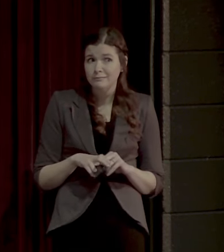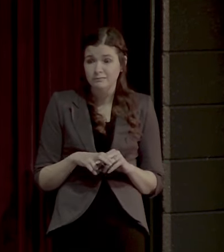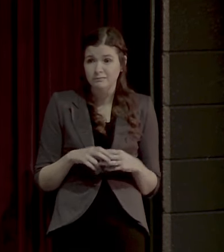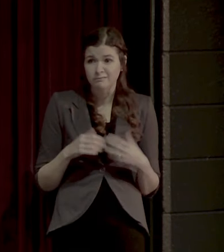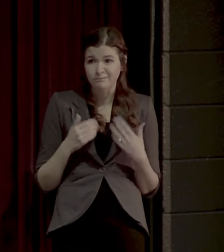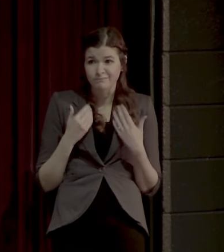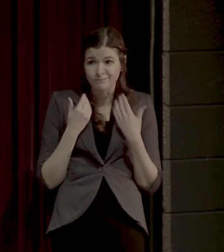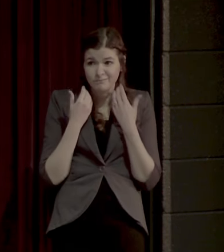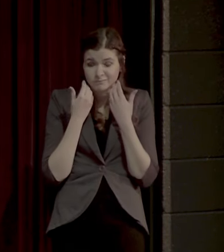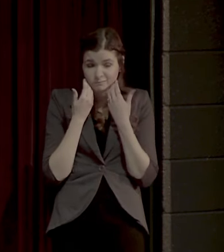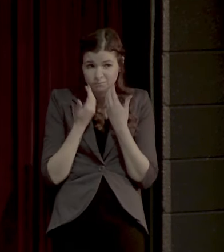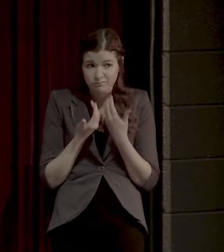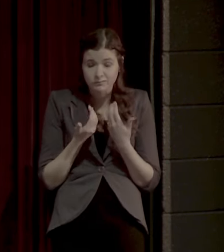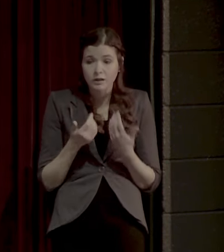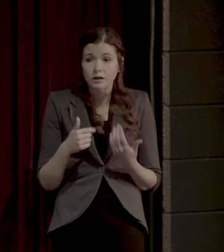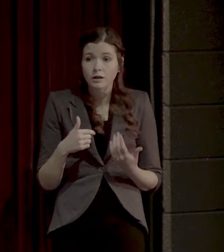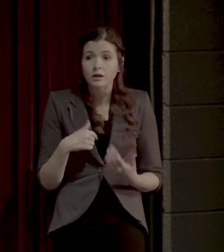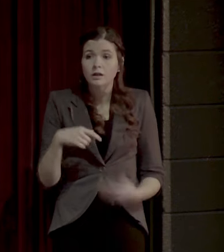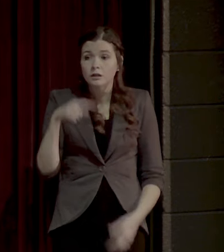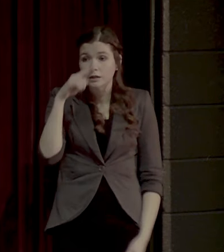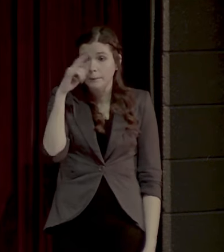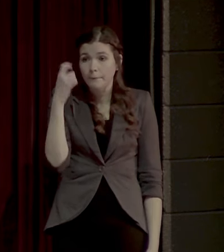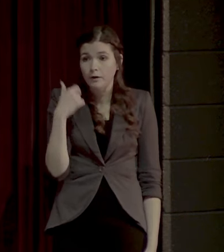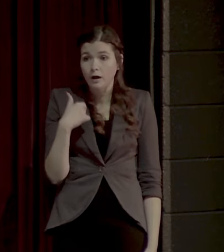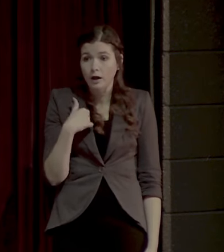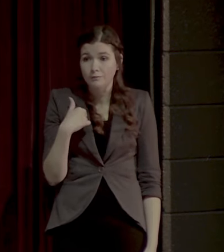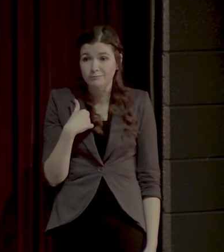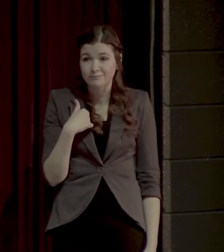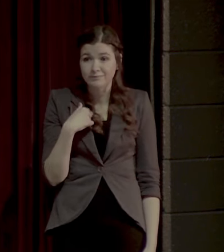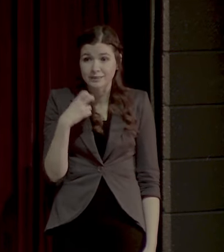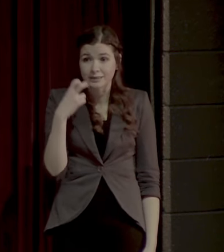ashamed. You see, all summer, I'd